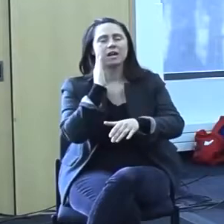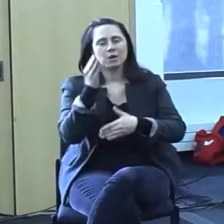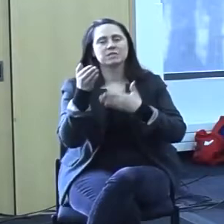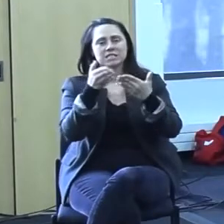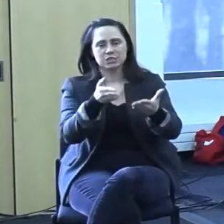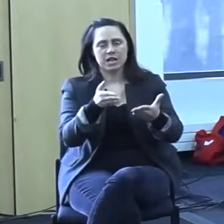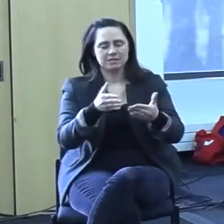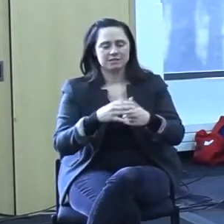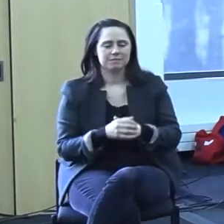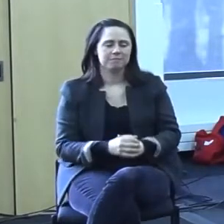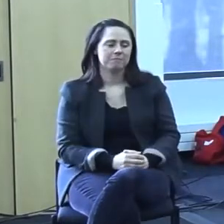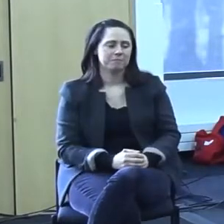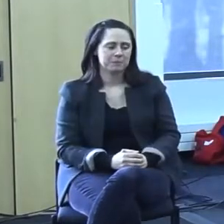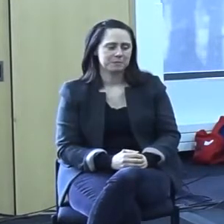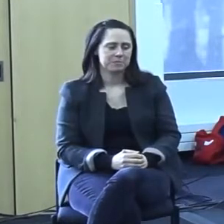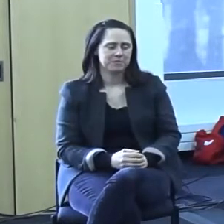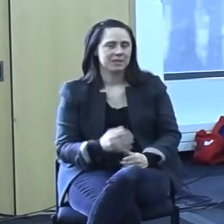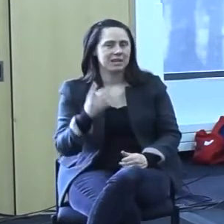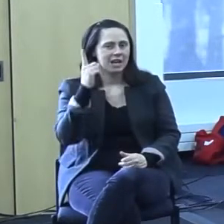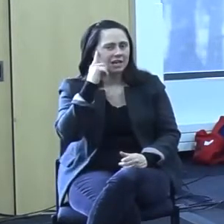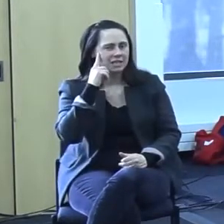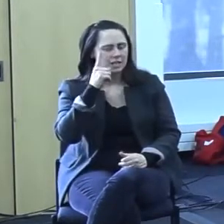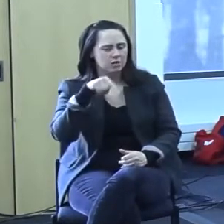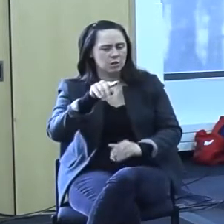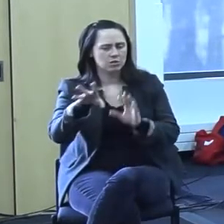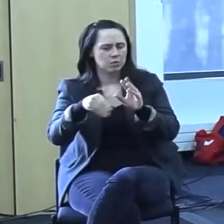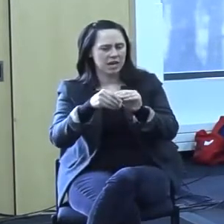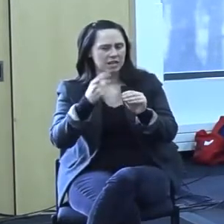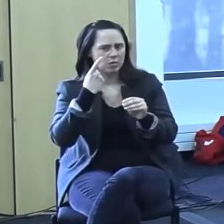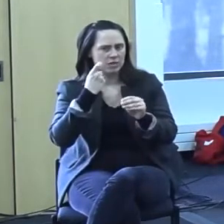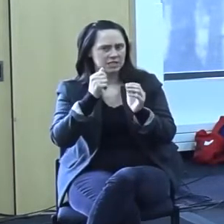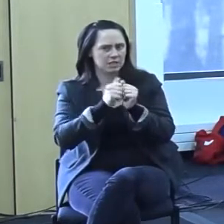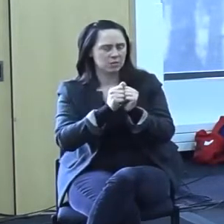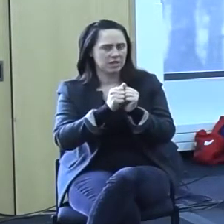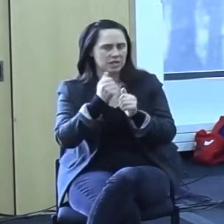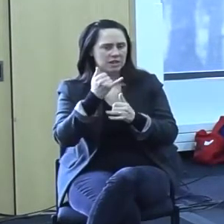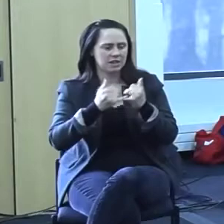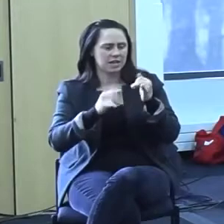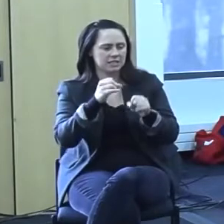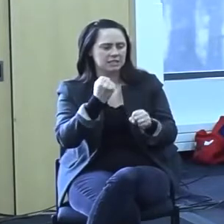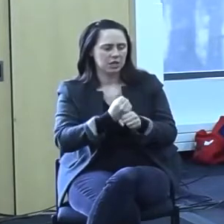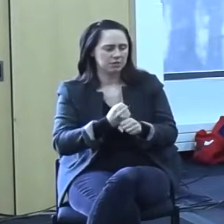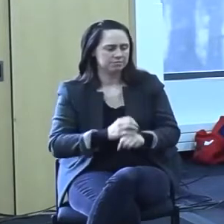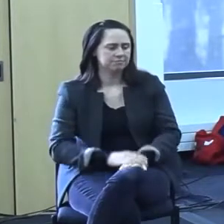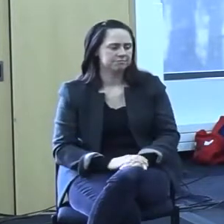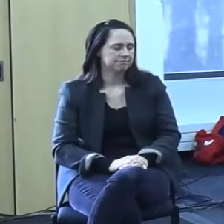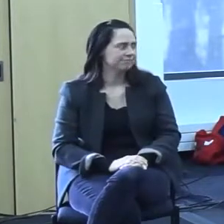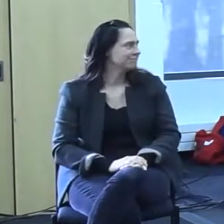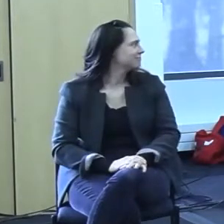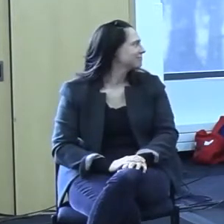here. I think these were added recently, like within the past year.